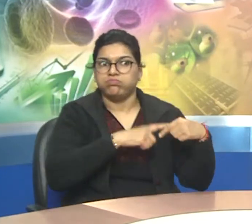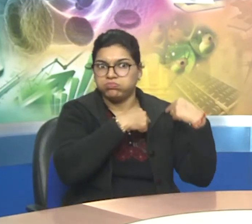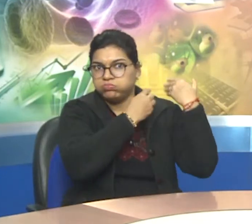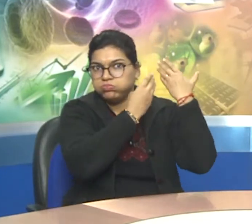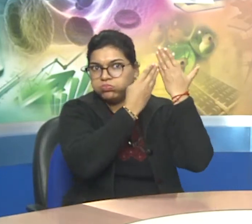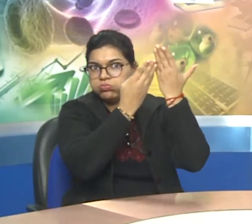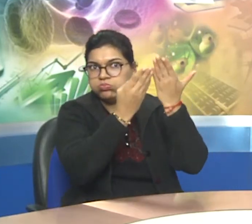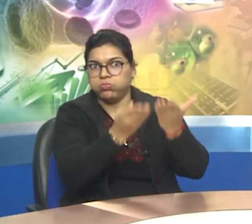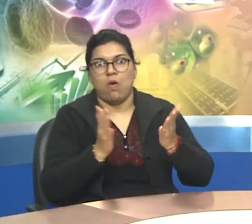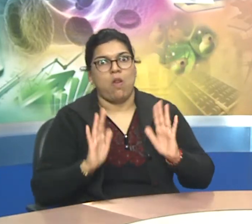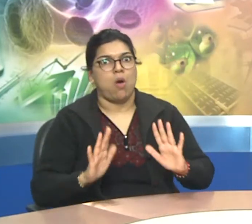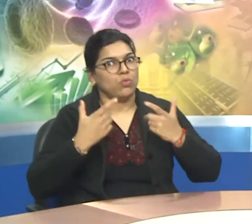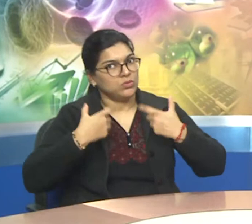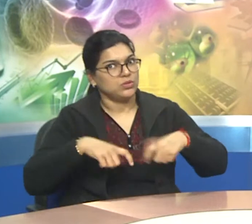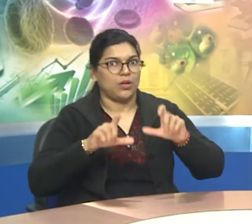administrative people come to cut down the tree.